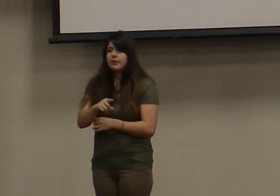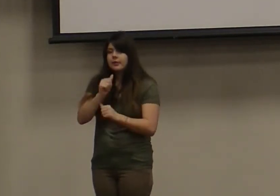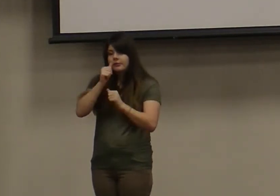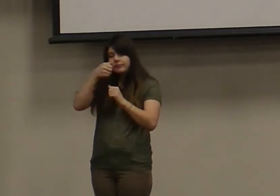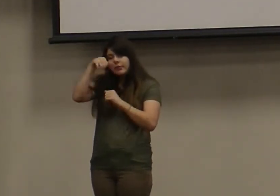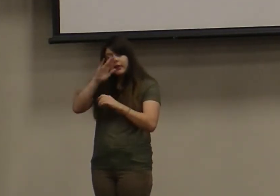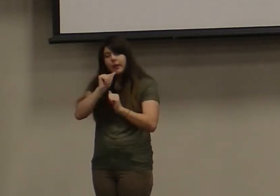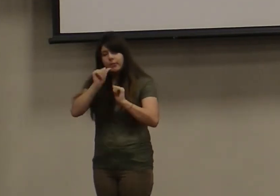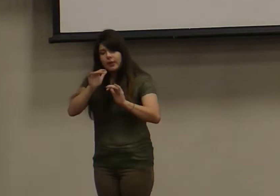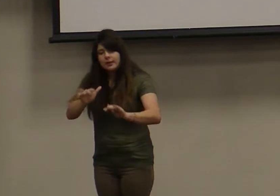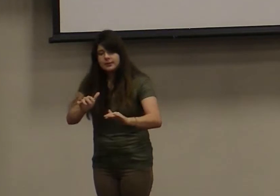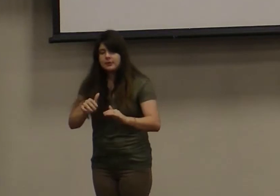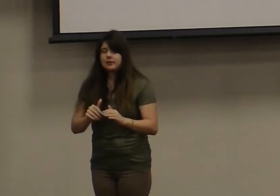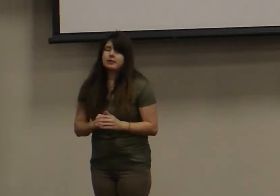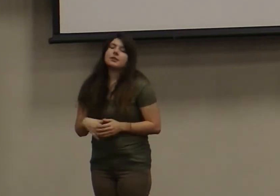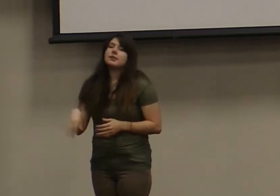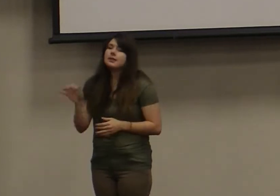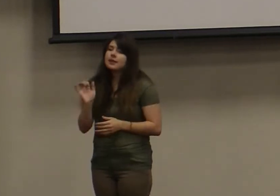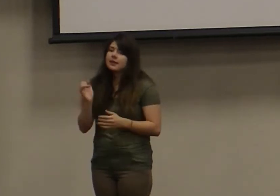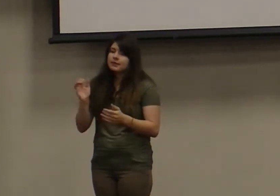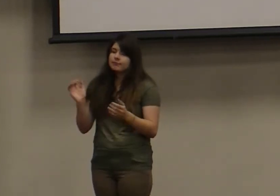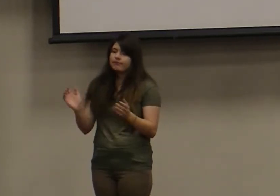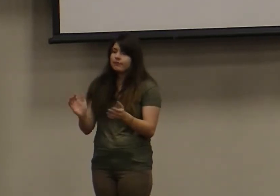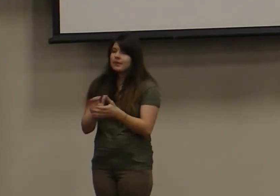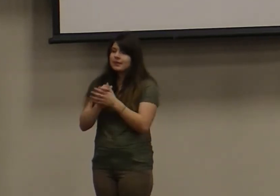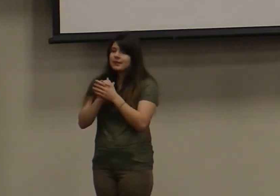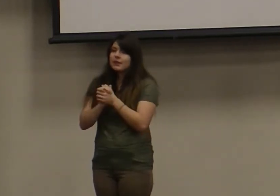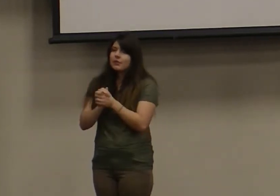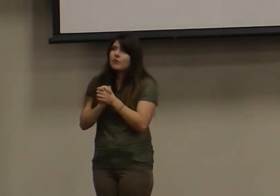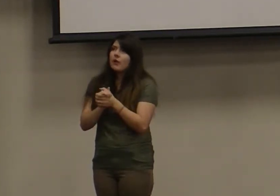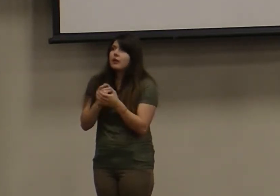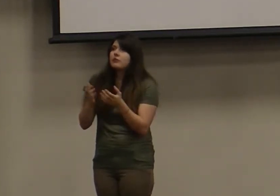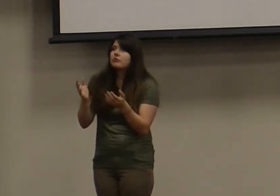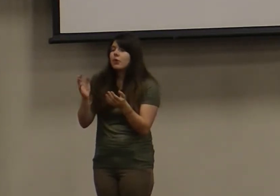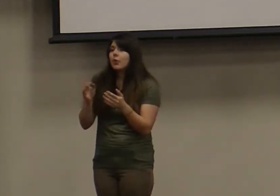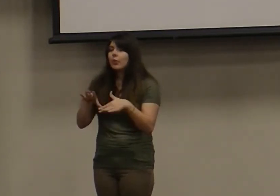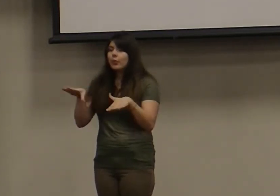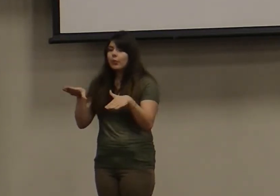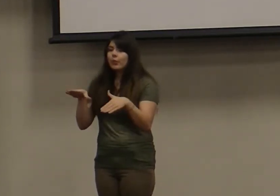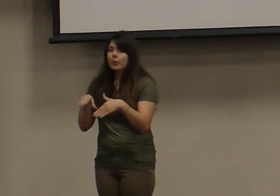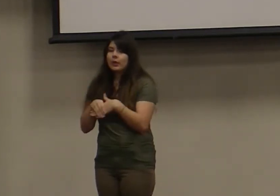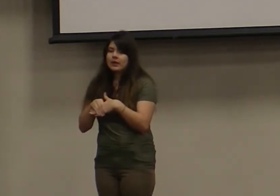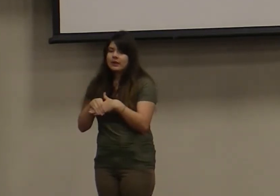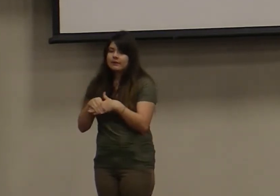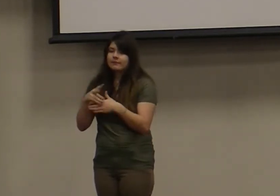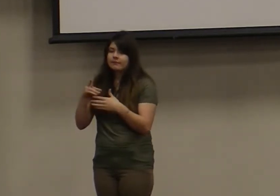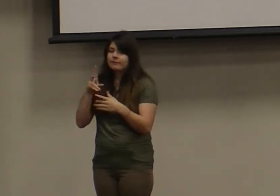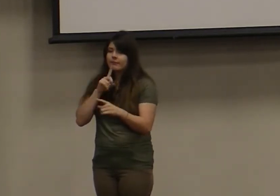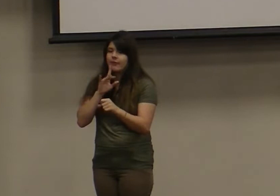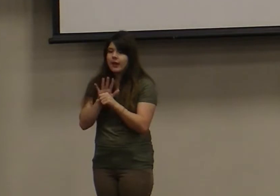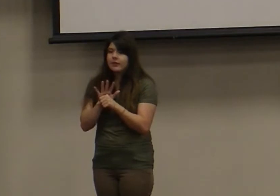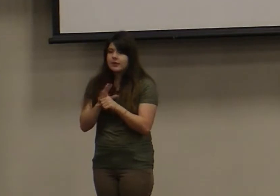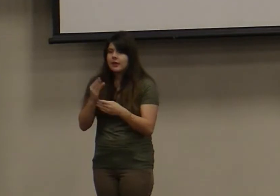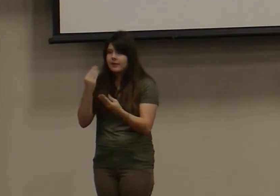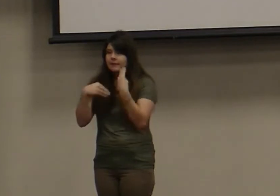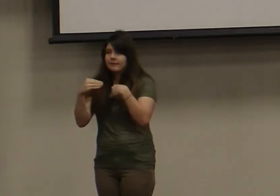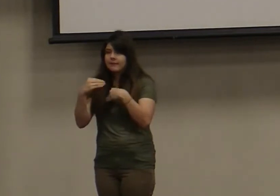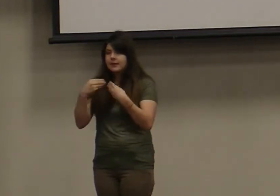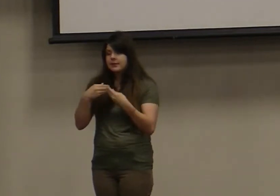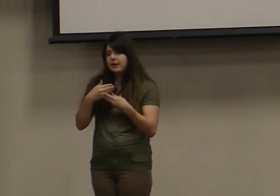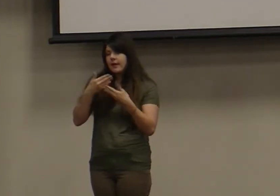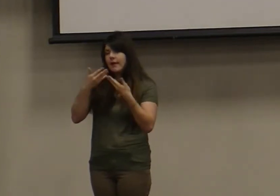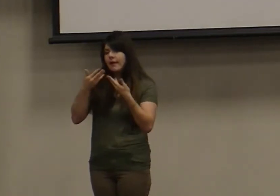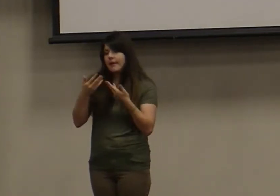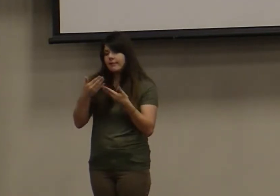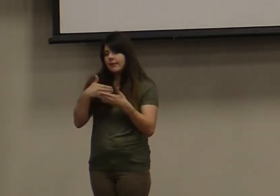bless as they celebrated the wedding vows and then the feast that followed. Jesus was